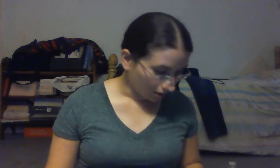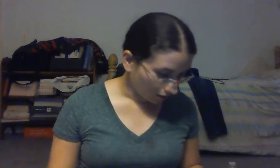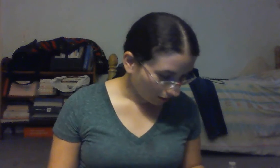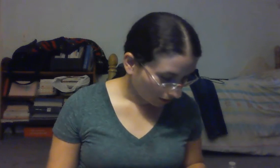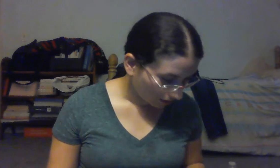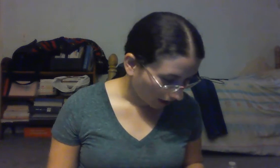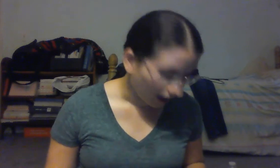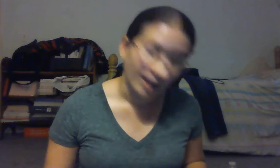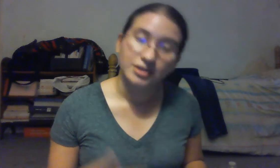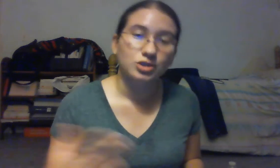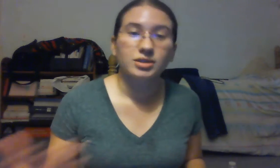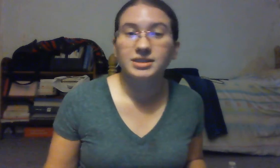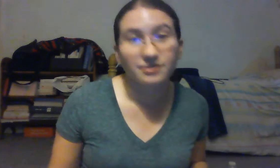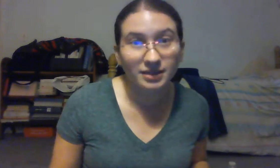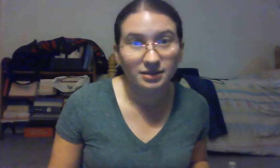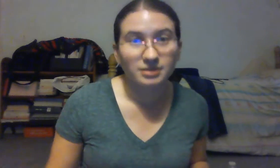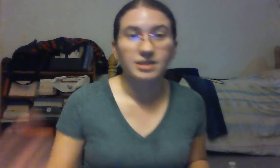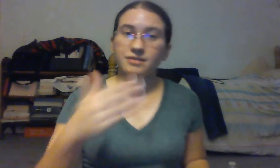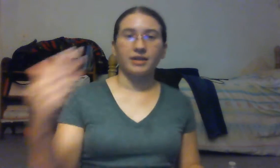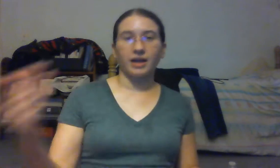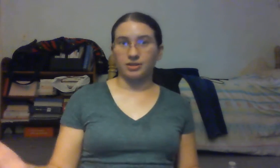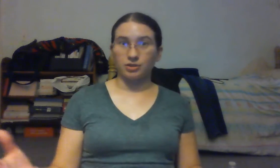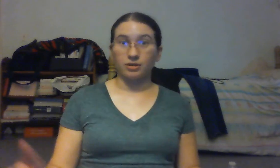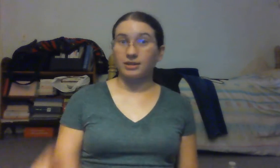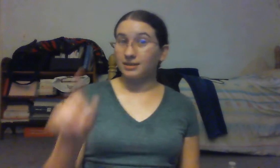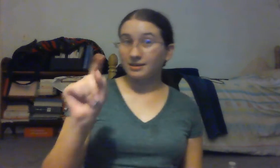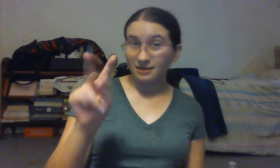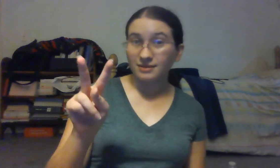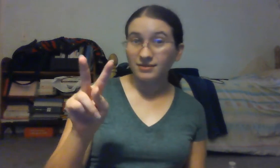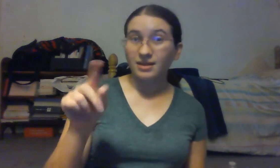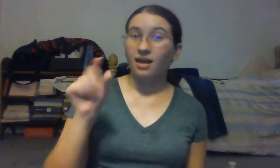Or you say, I enjoy TV. TV I enjoy.